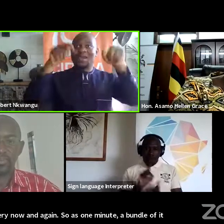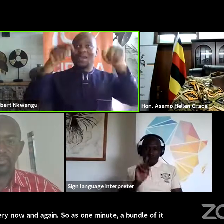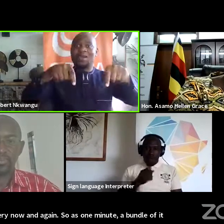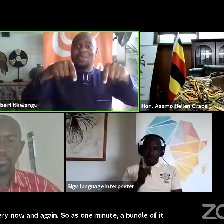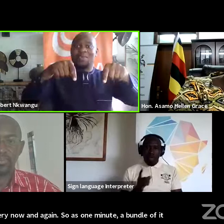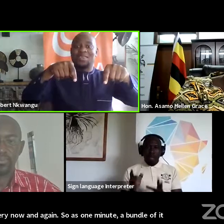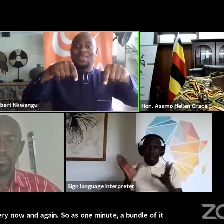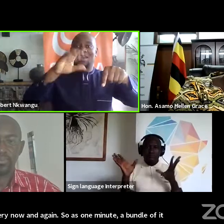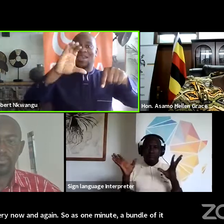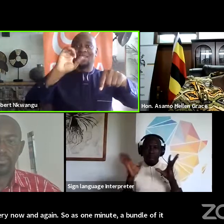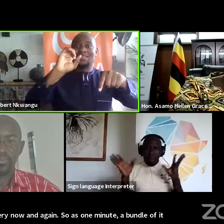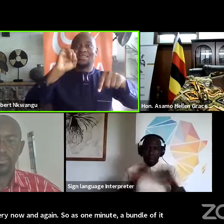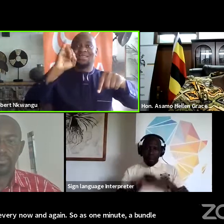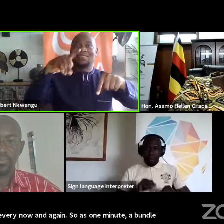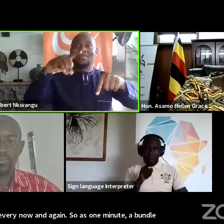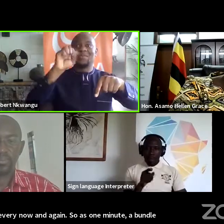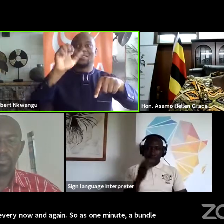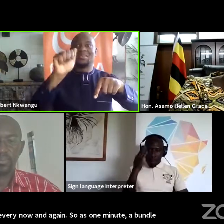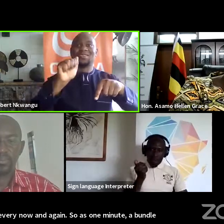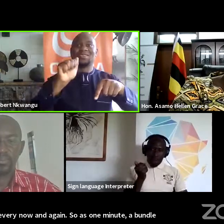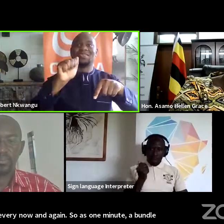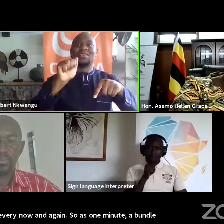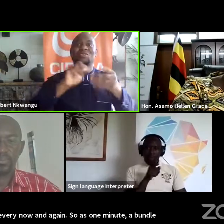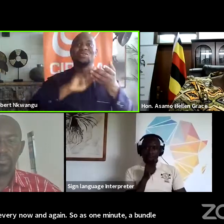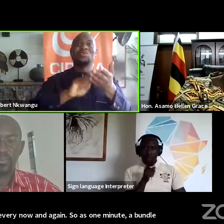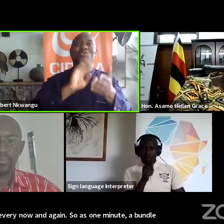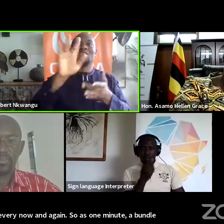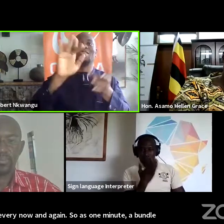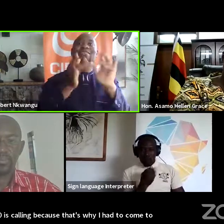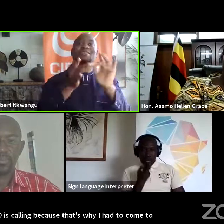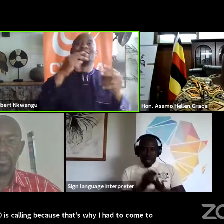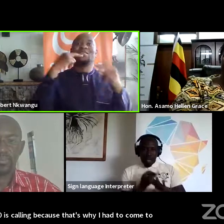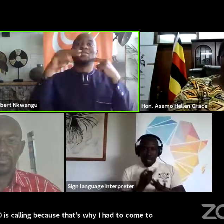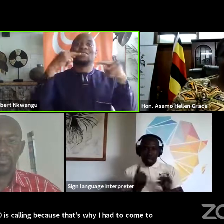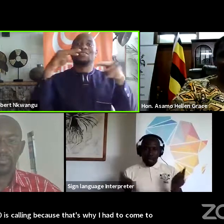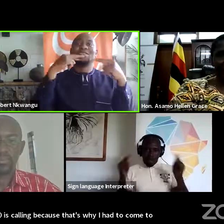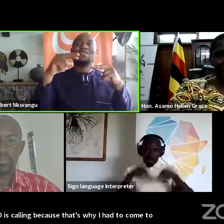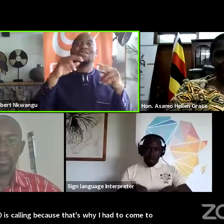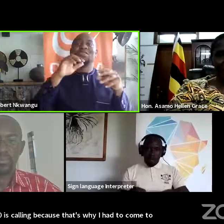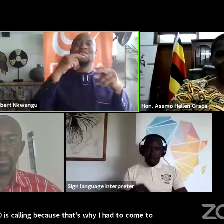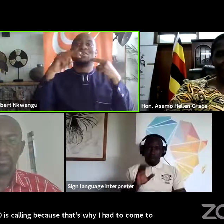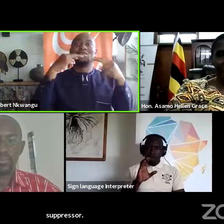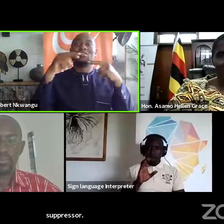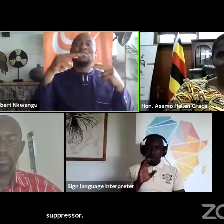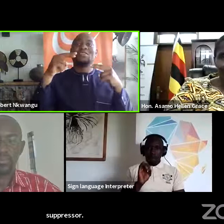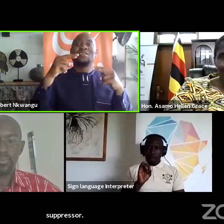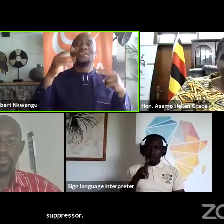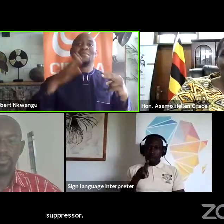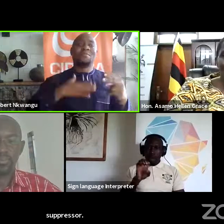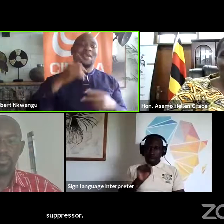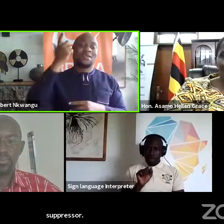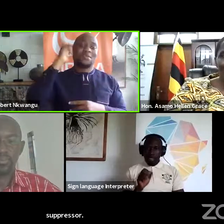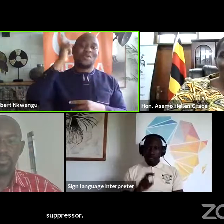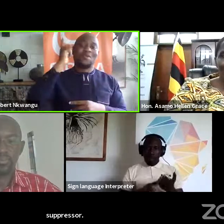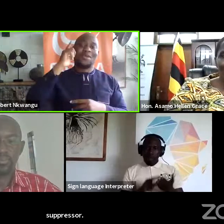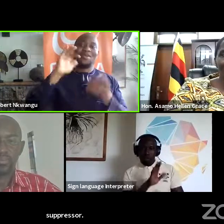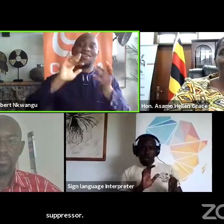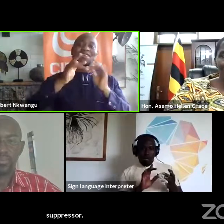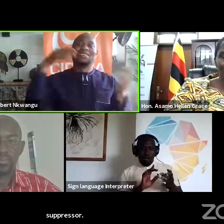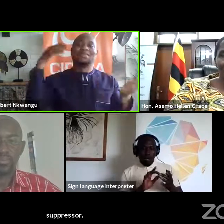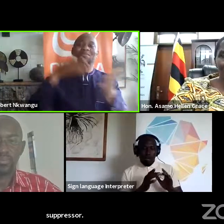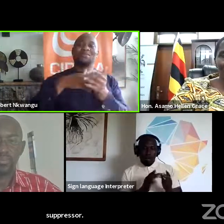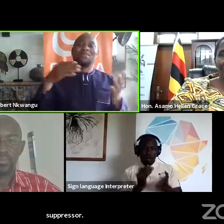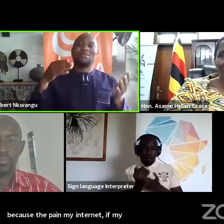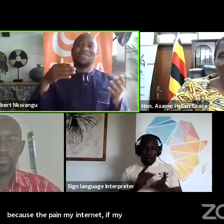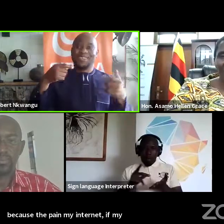because that's why I had to come to CPESA to use the internet because paying my internet